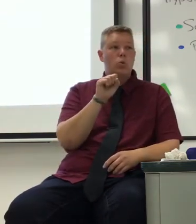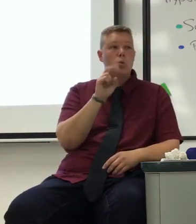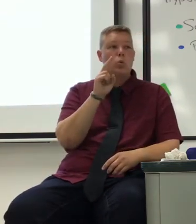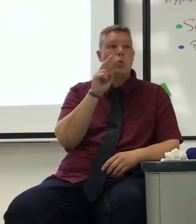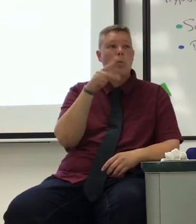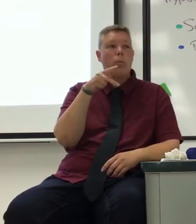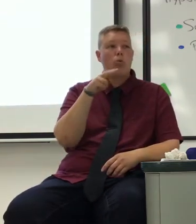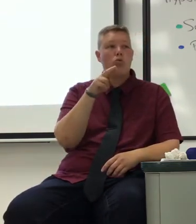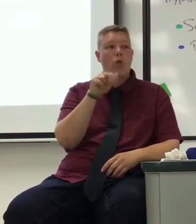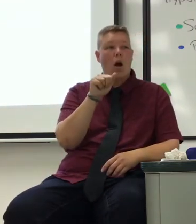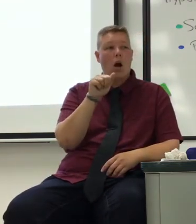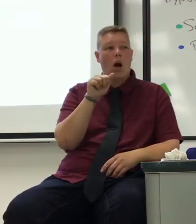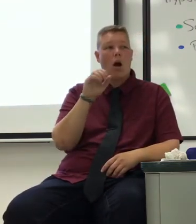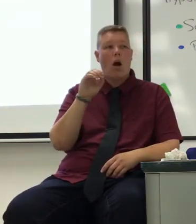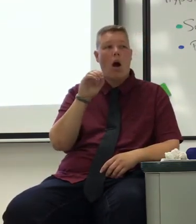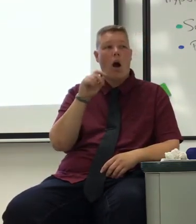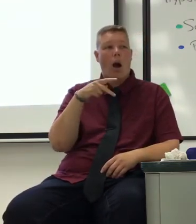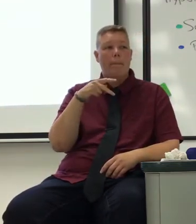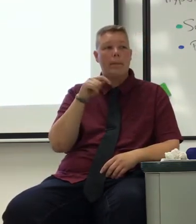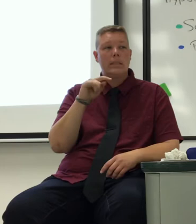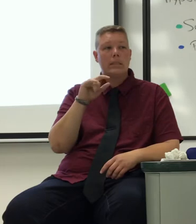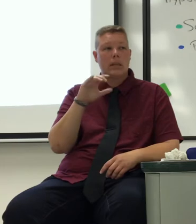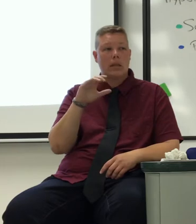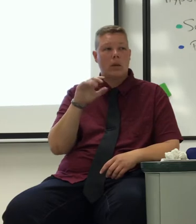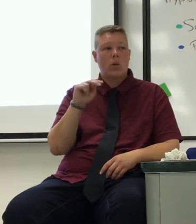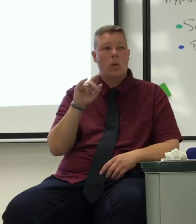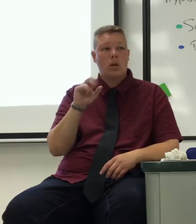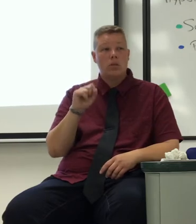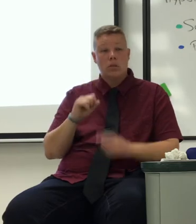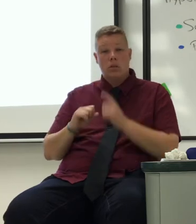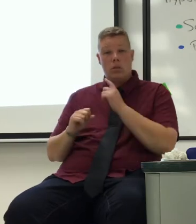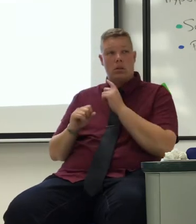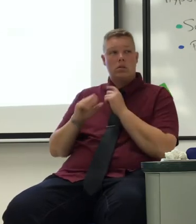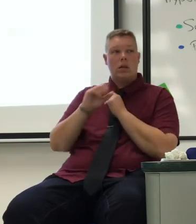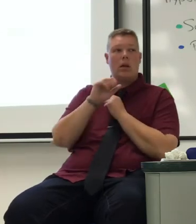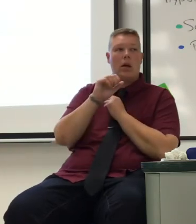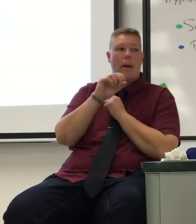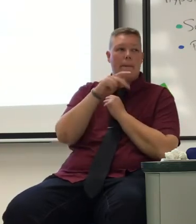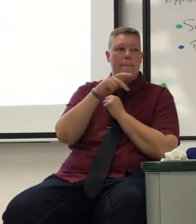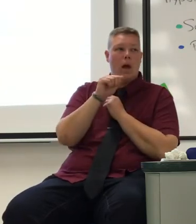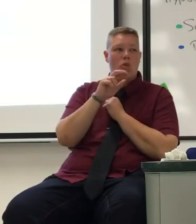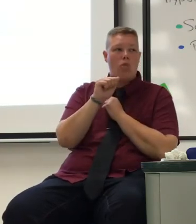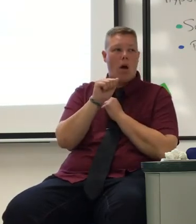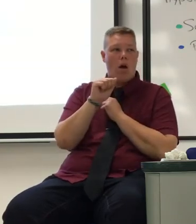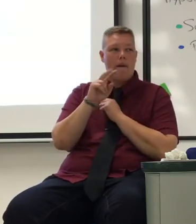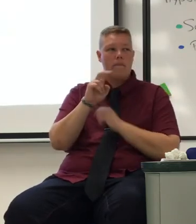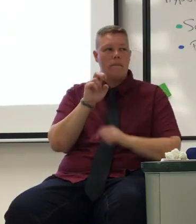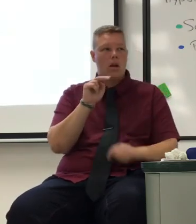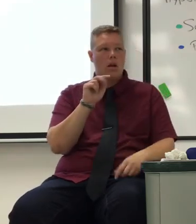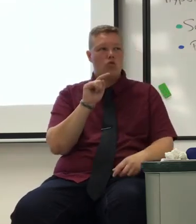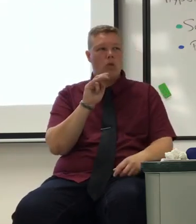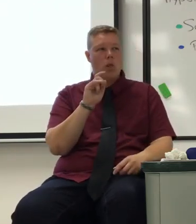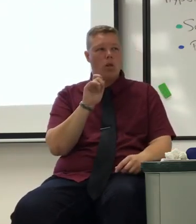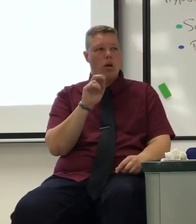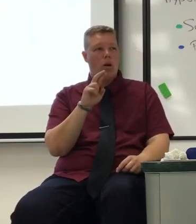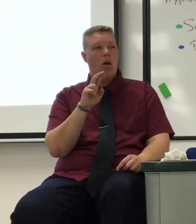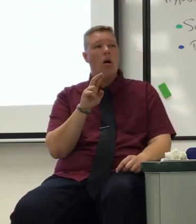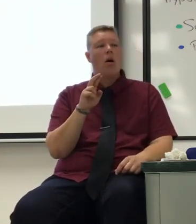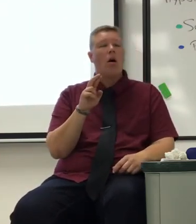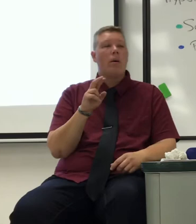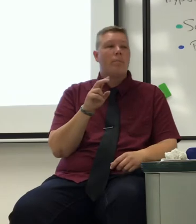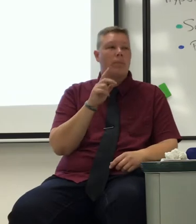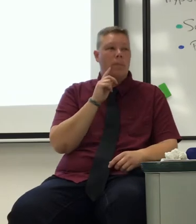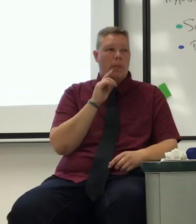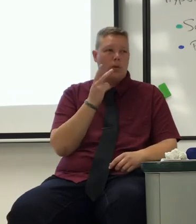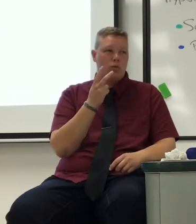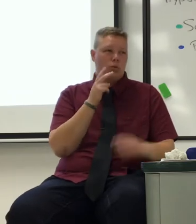Supraoptic nucleus? I called that one paraventricular, okay? So, that's a fair question. They drew two cells, I